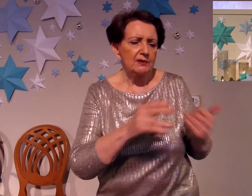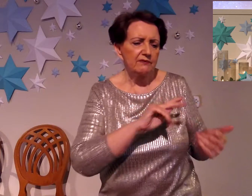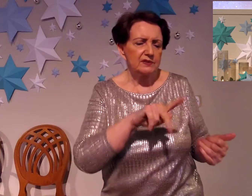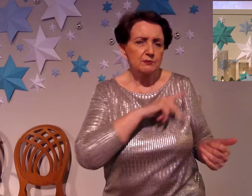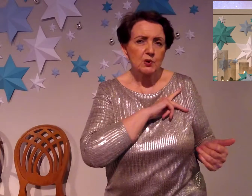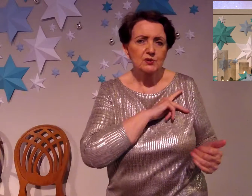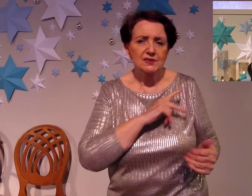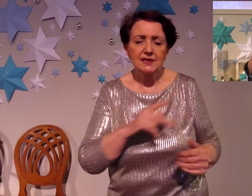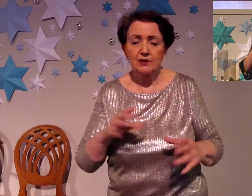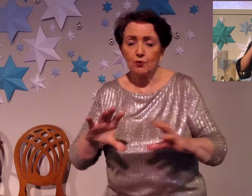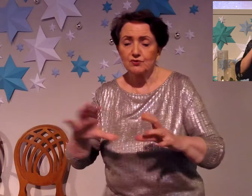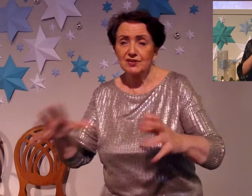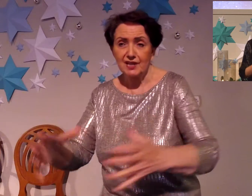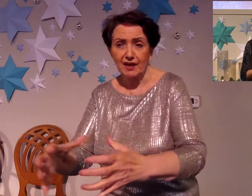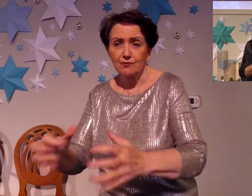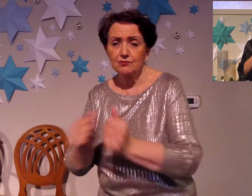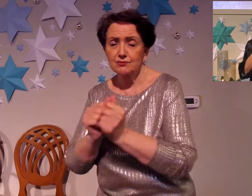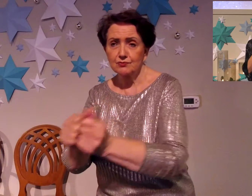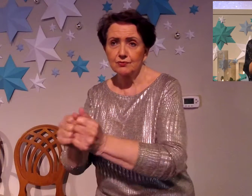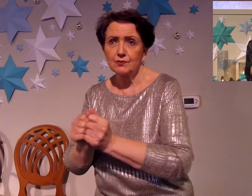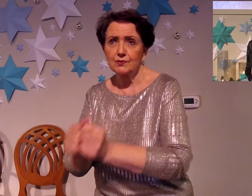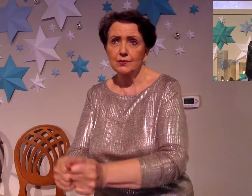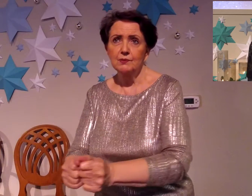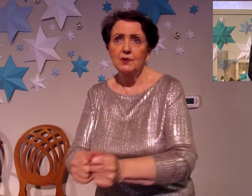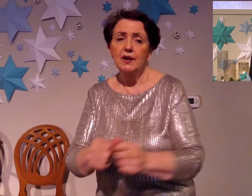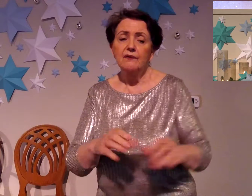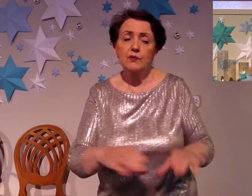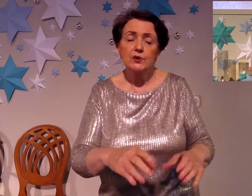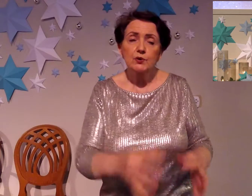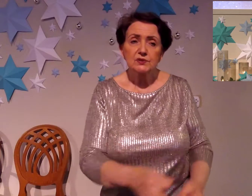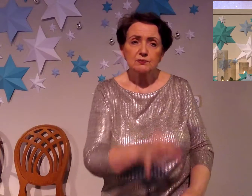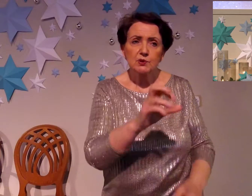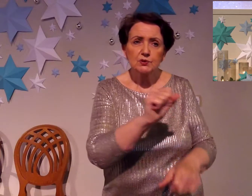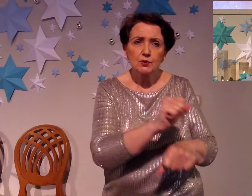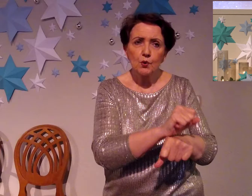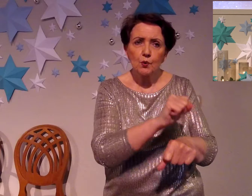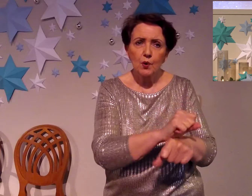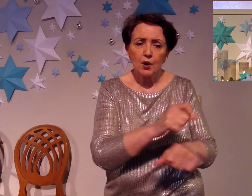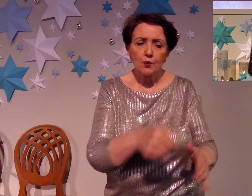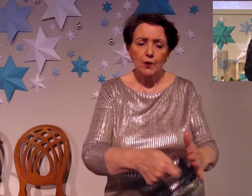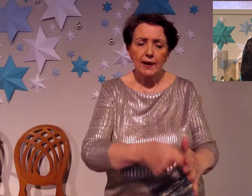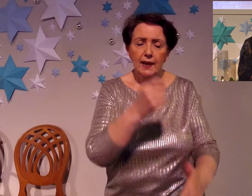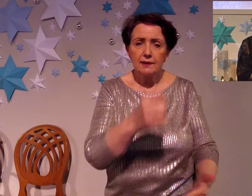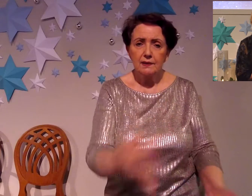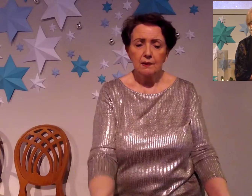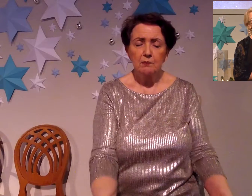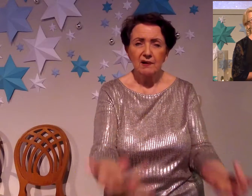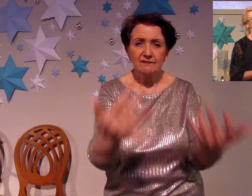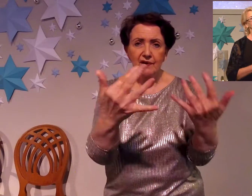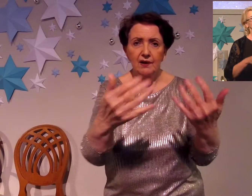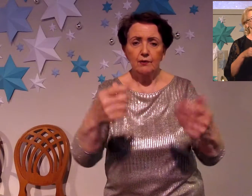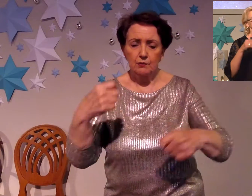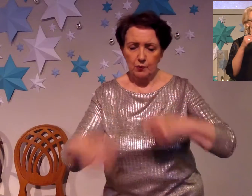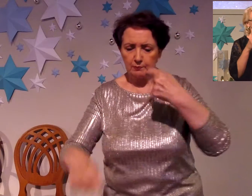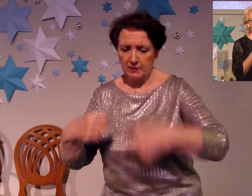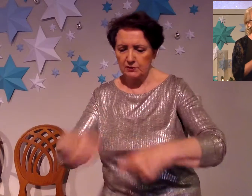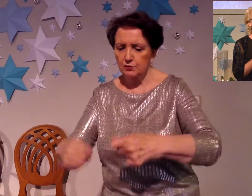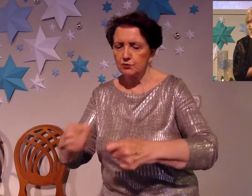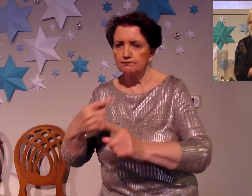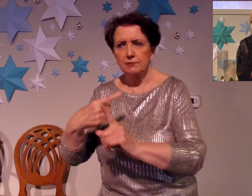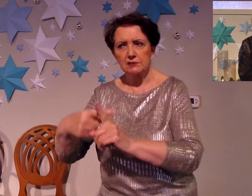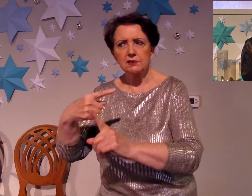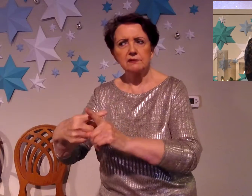collectively, right? When we do our spiritual work, when we light that bonfire and we beat the drum, do you